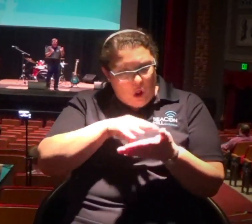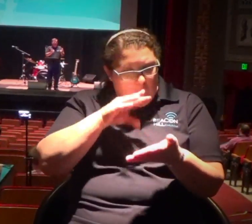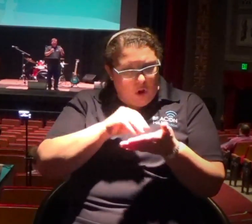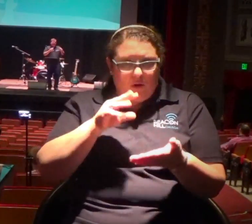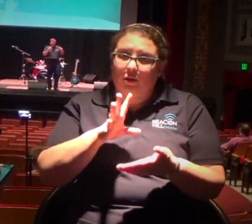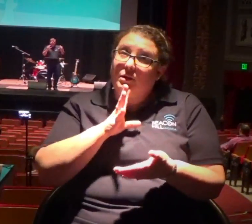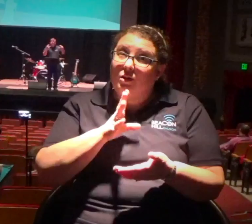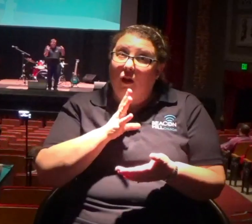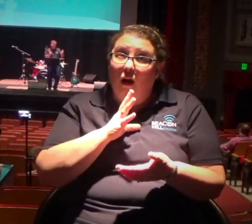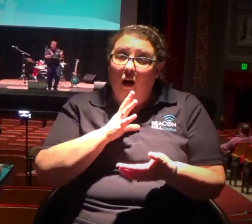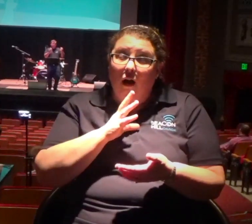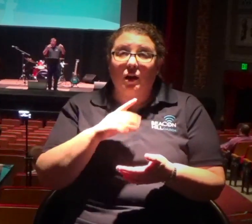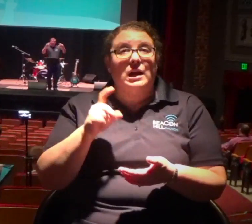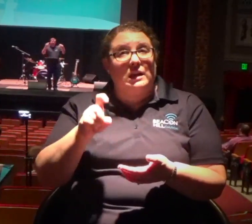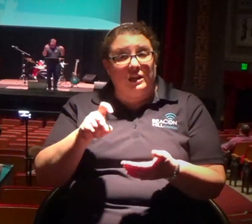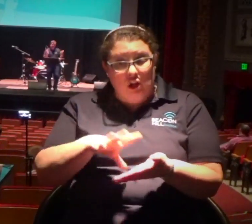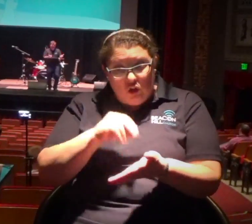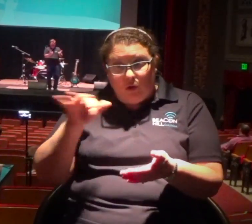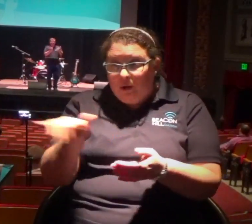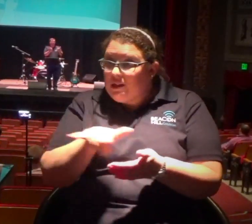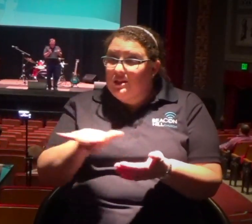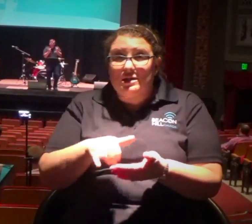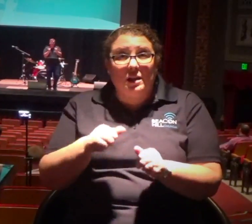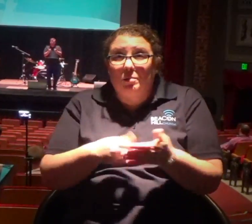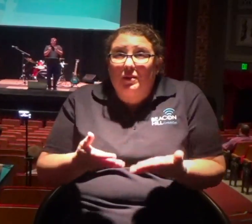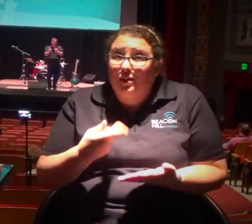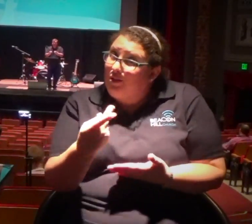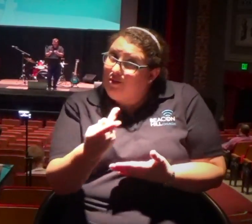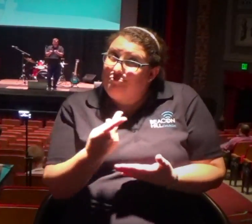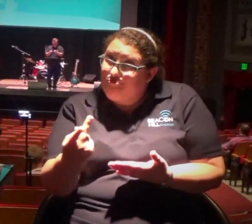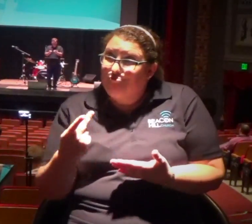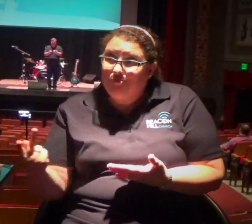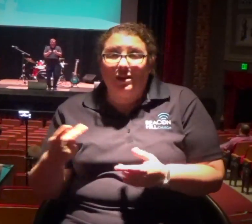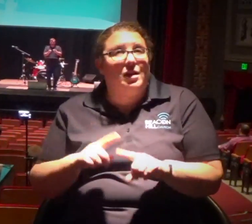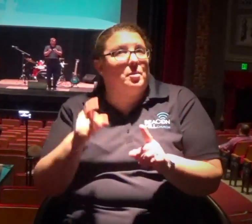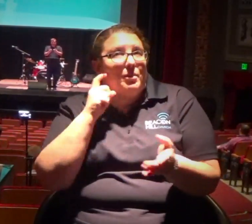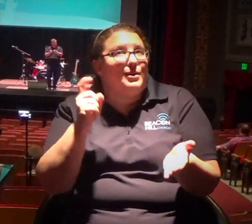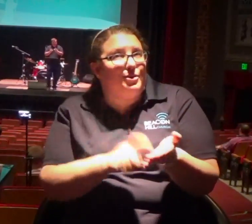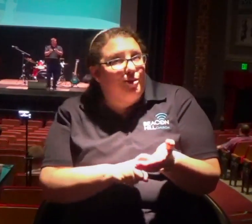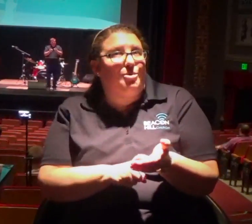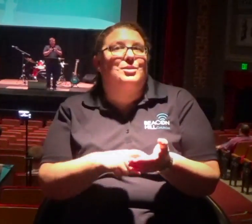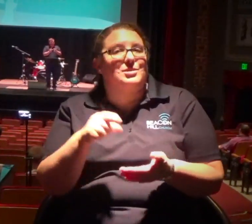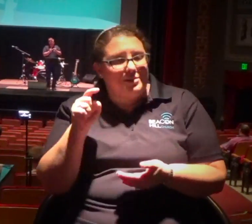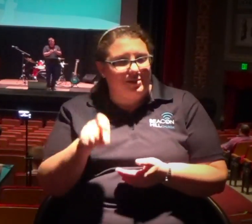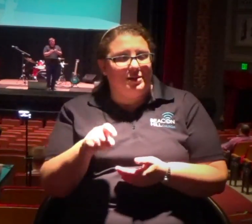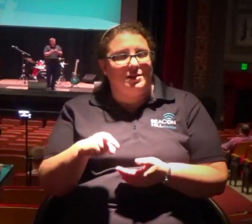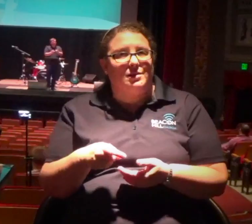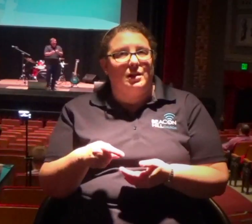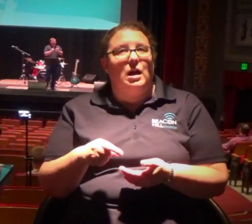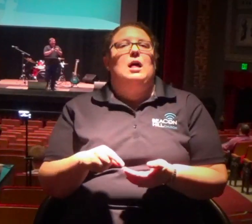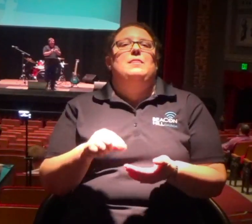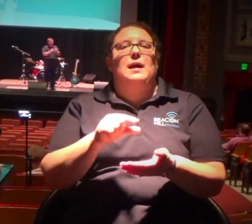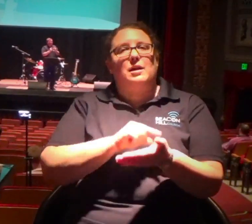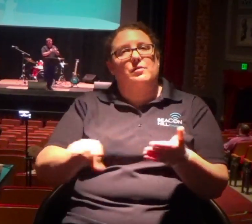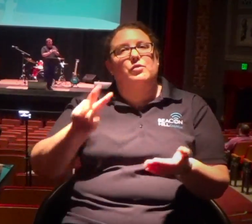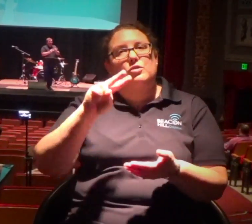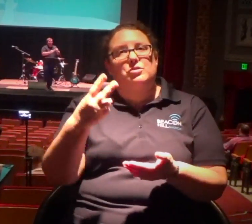plant, he had to be nurtured and cared for. But notice this, what the Scripture says in verse 2, he had to be brought up